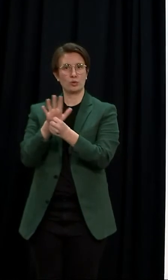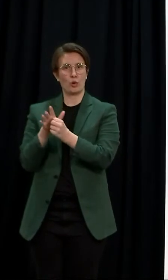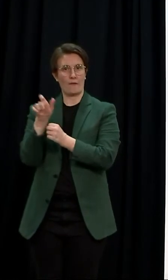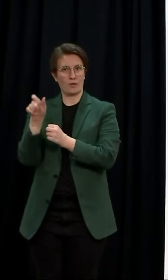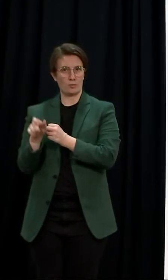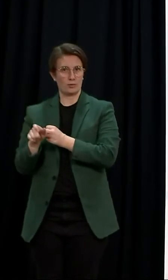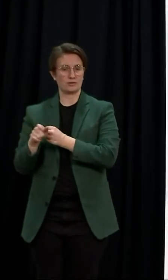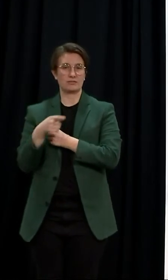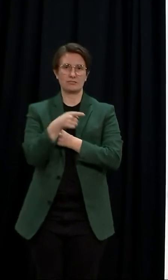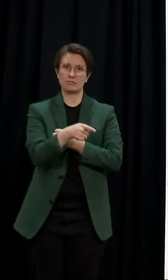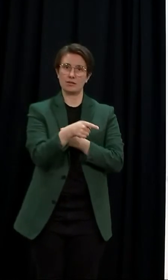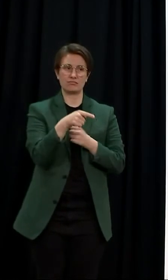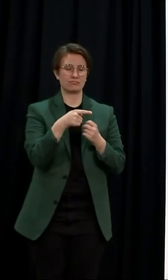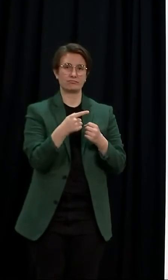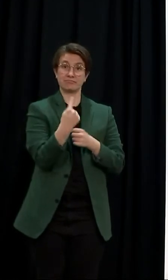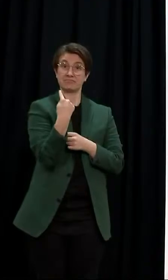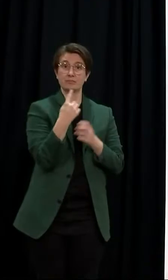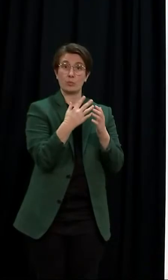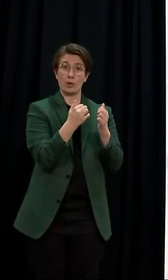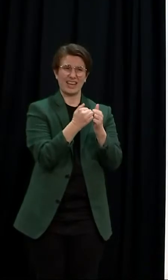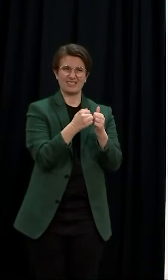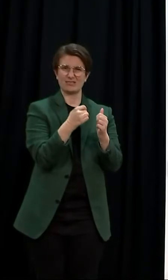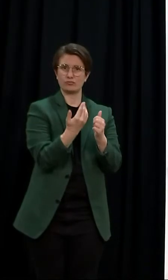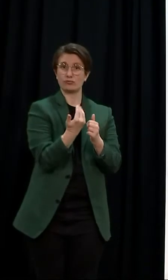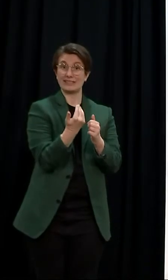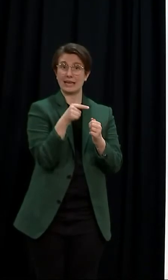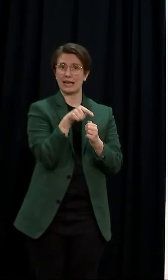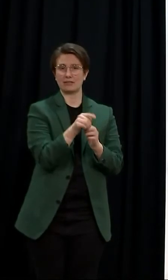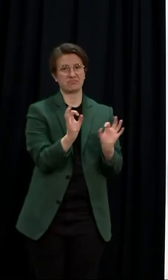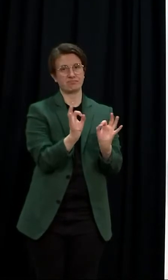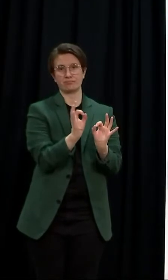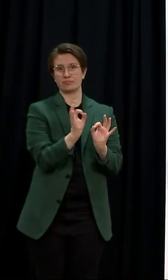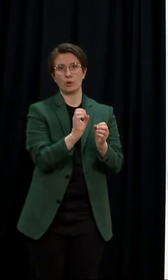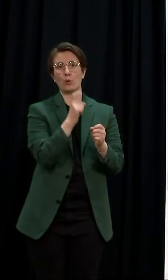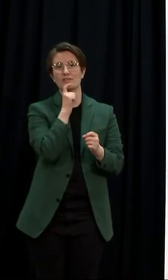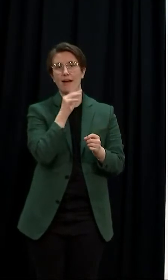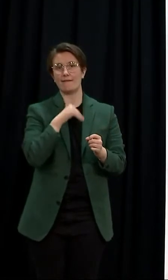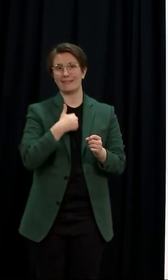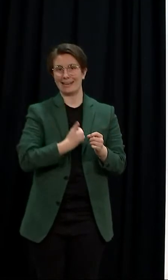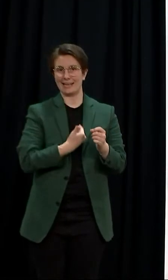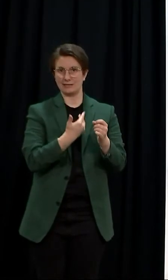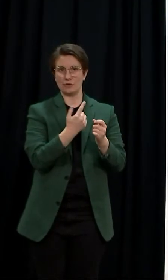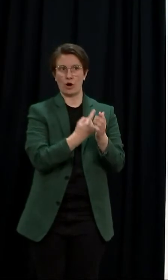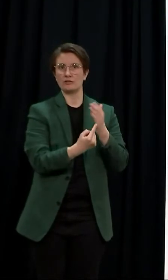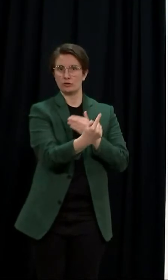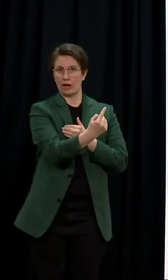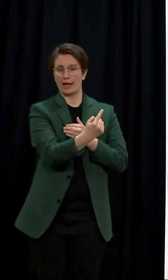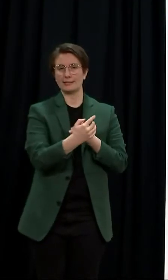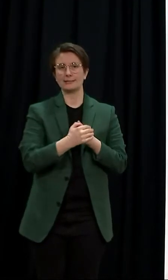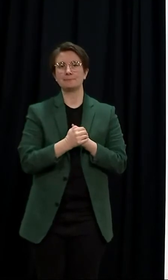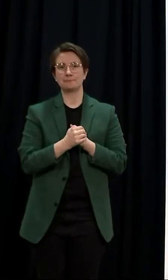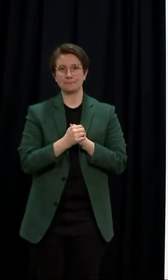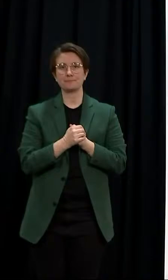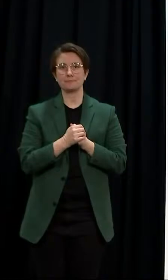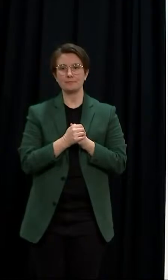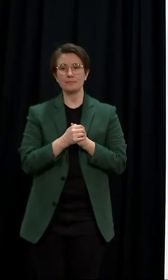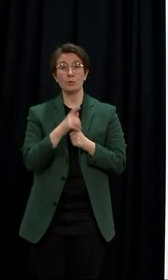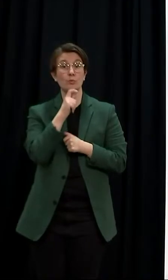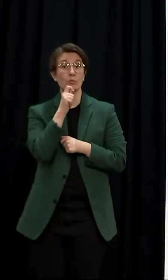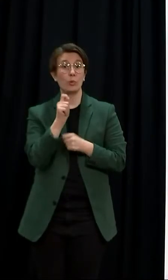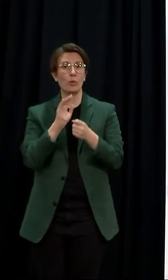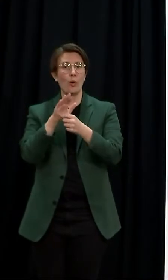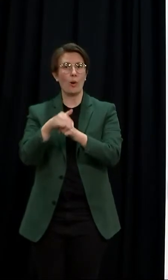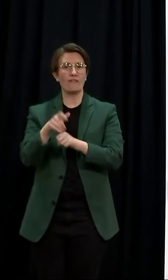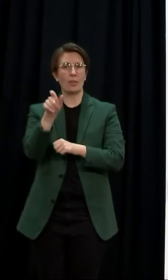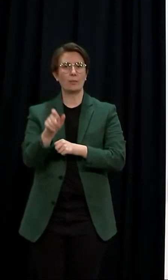we raised whether there was any support needed following the case that was seen on the maternity ward during the week. At this stage, not